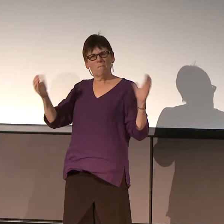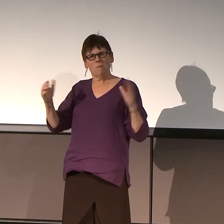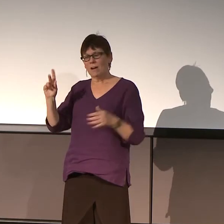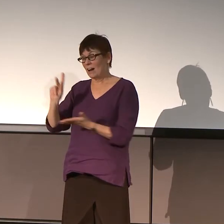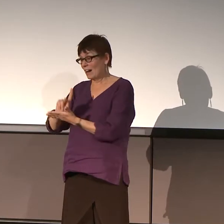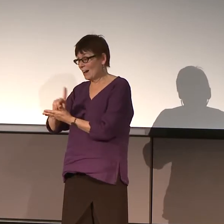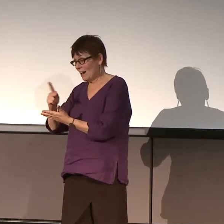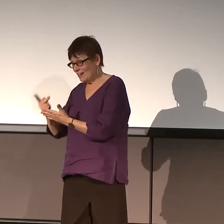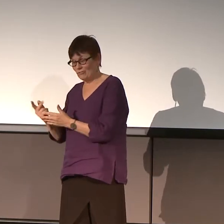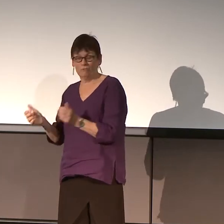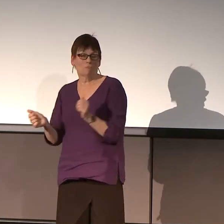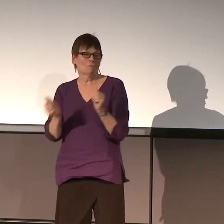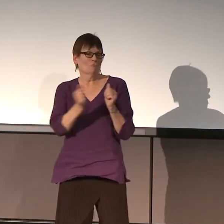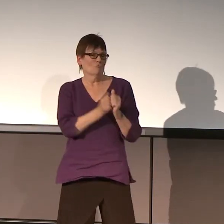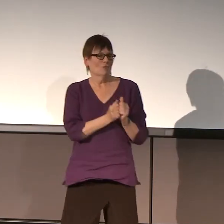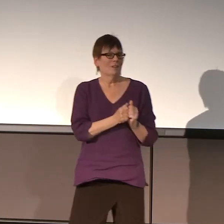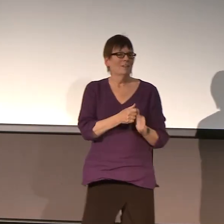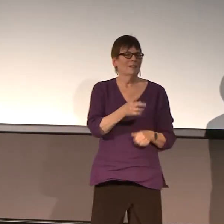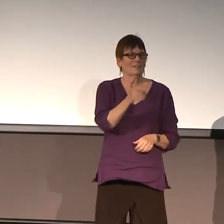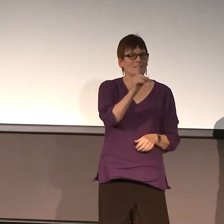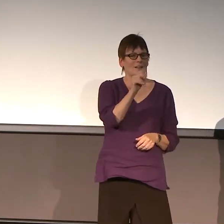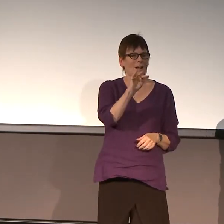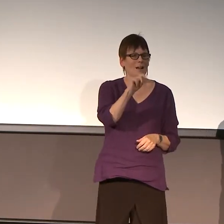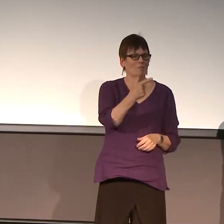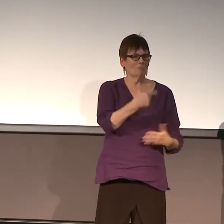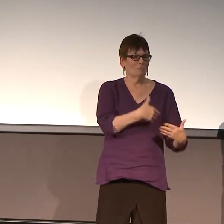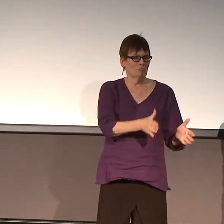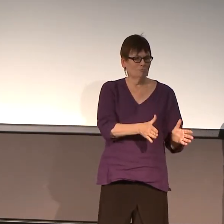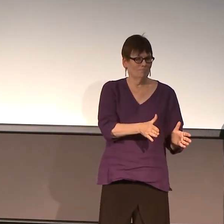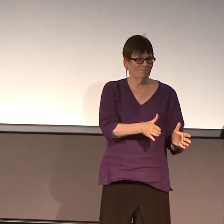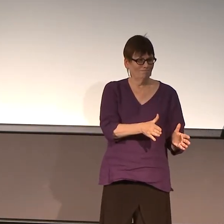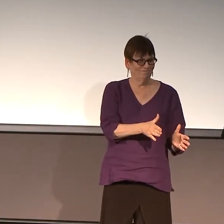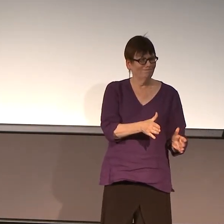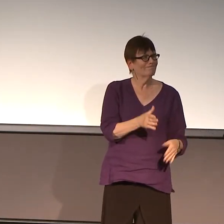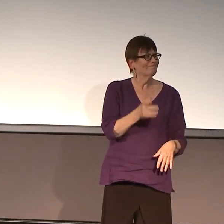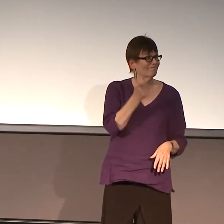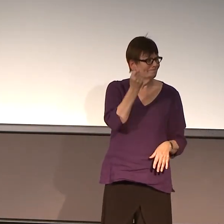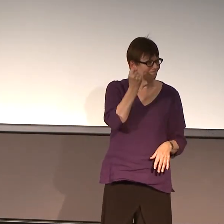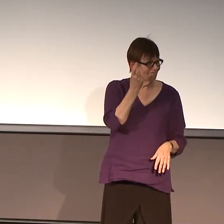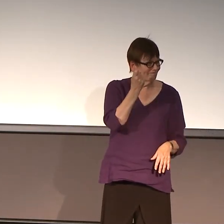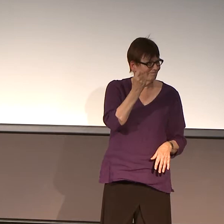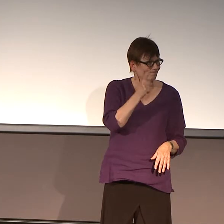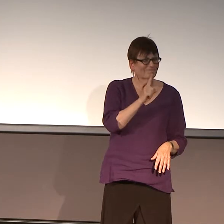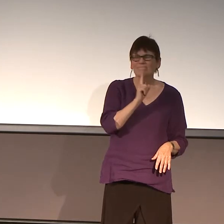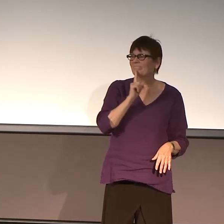So this poem compares the kitchen with the dining room.